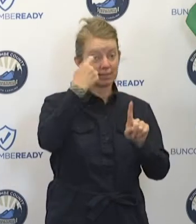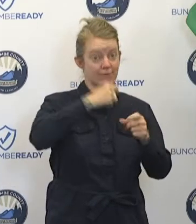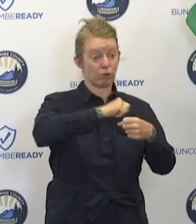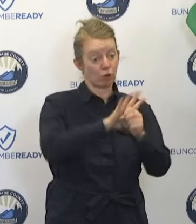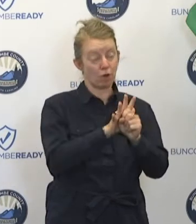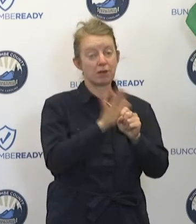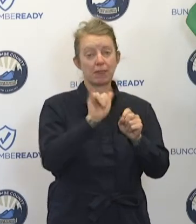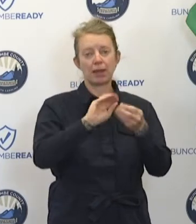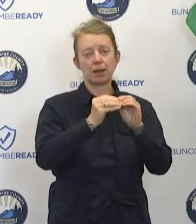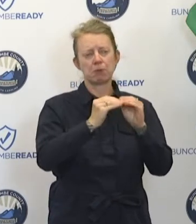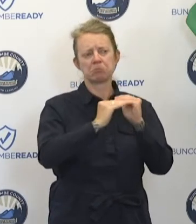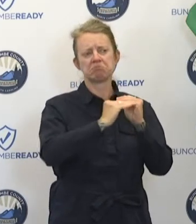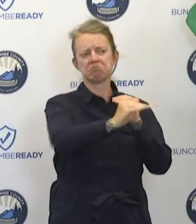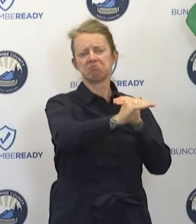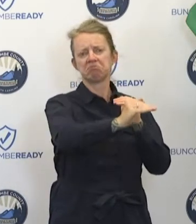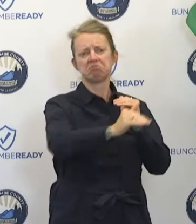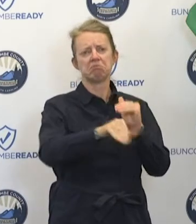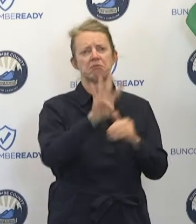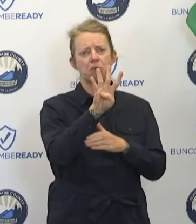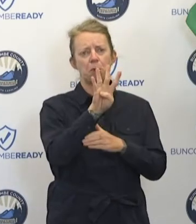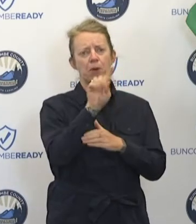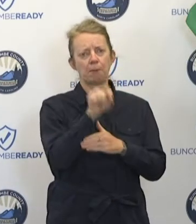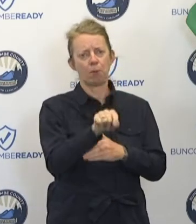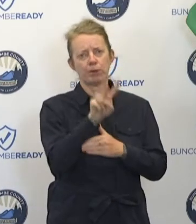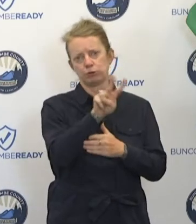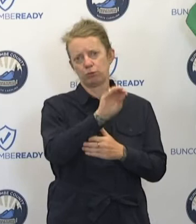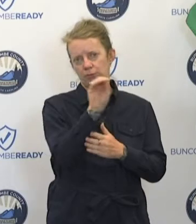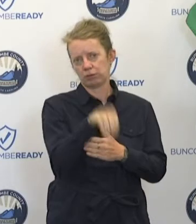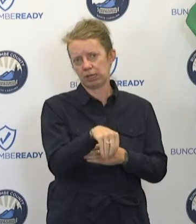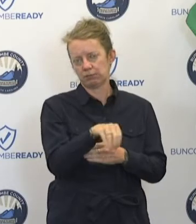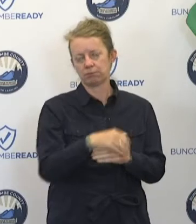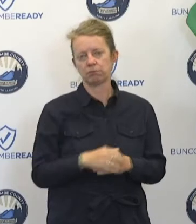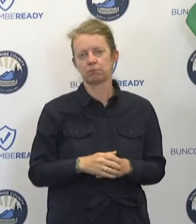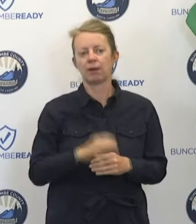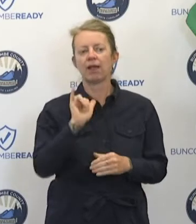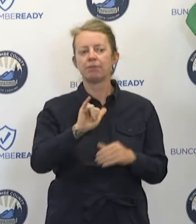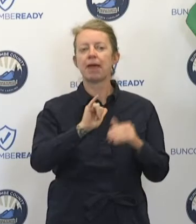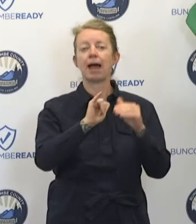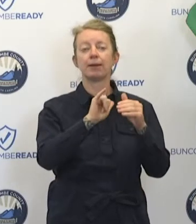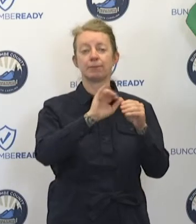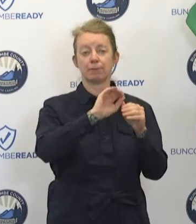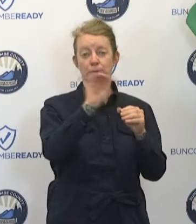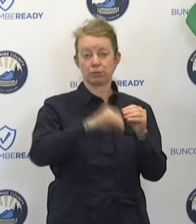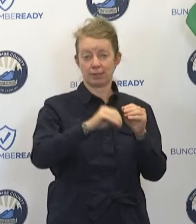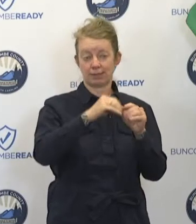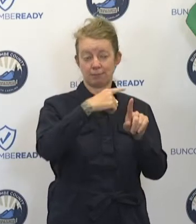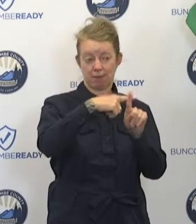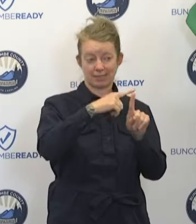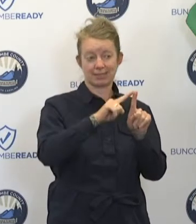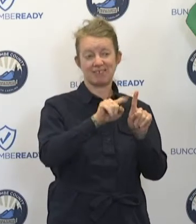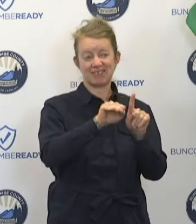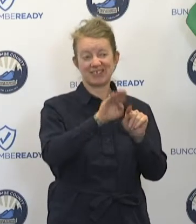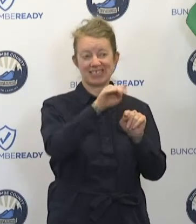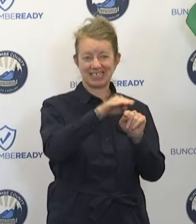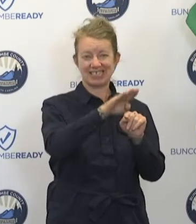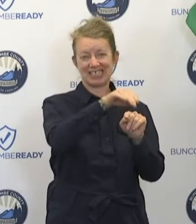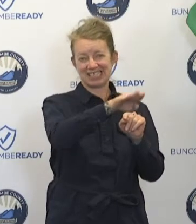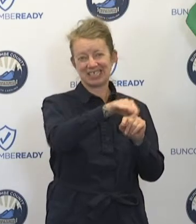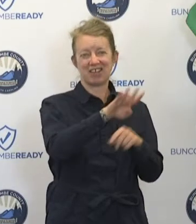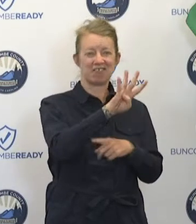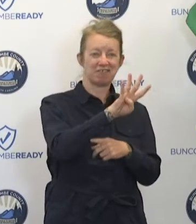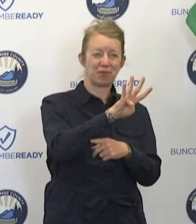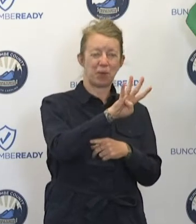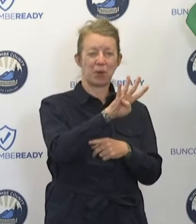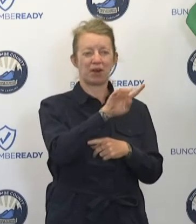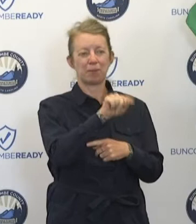relatively stable at 4.2%. It has fluctuated between 4 and 4.4% over the